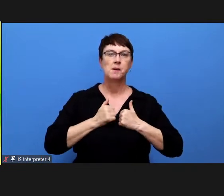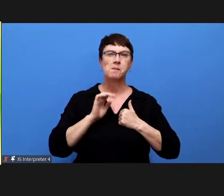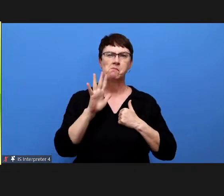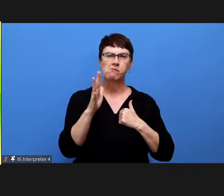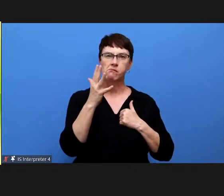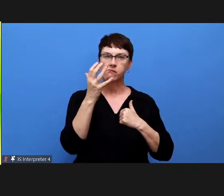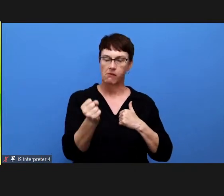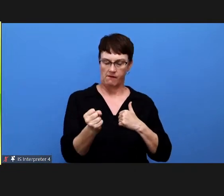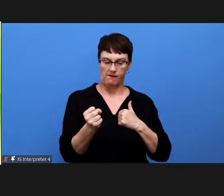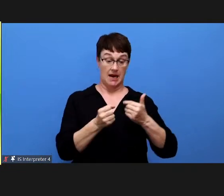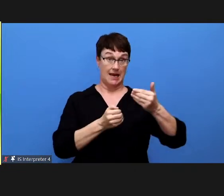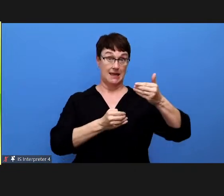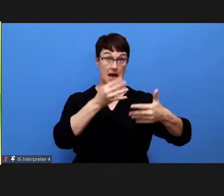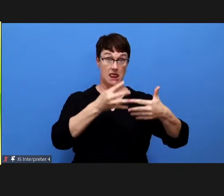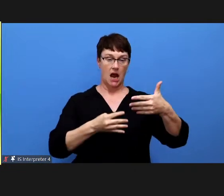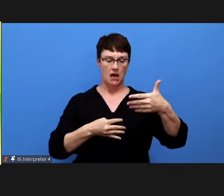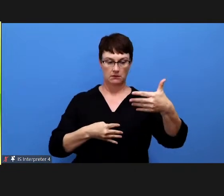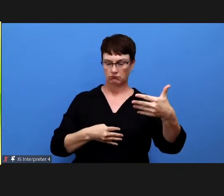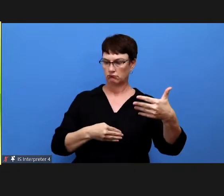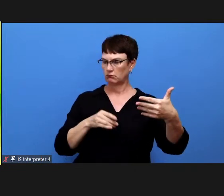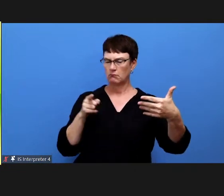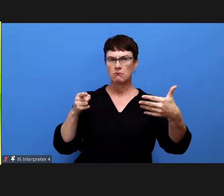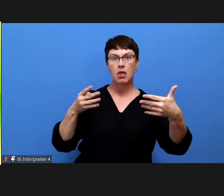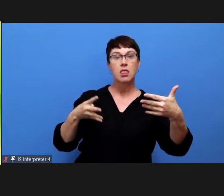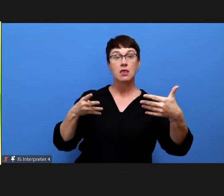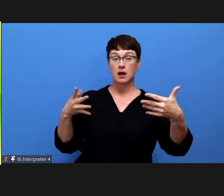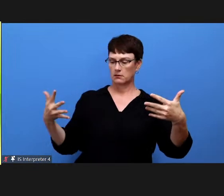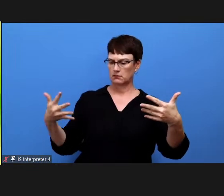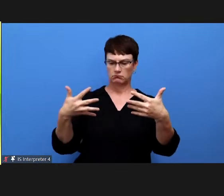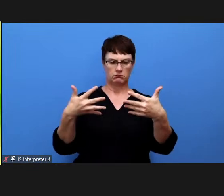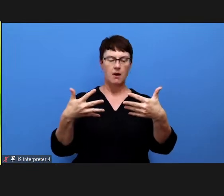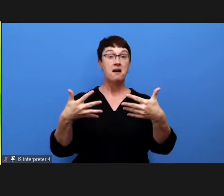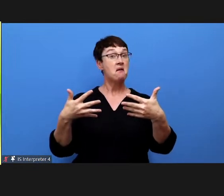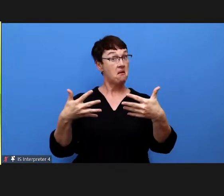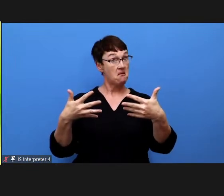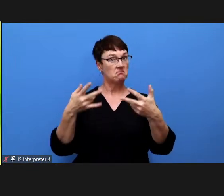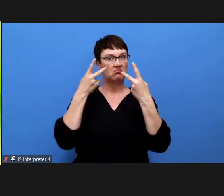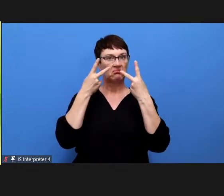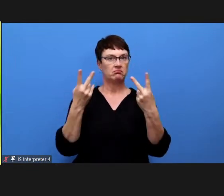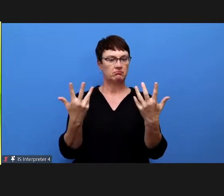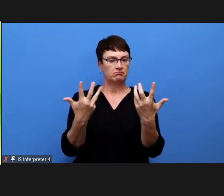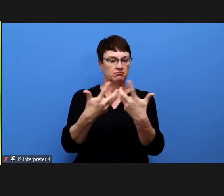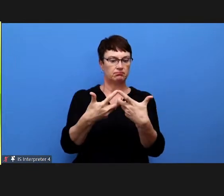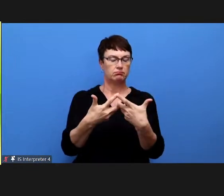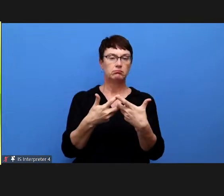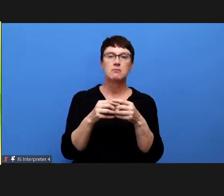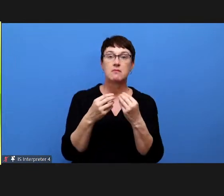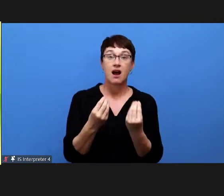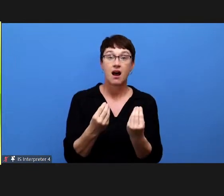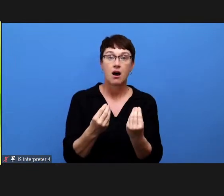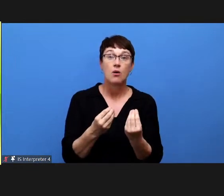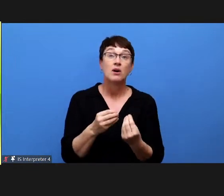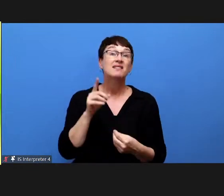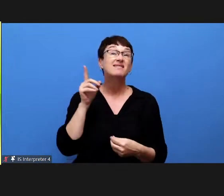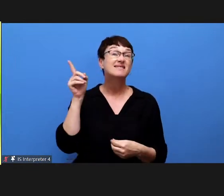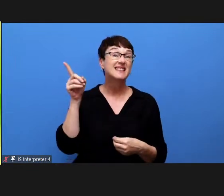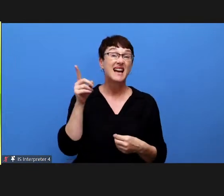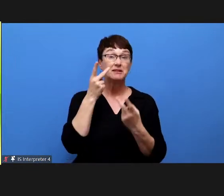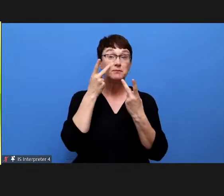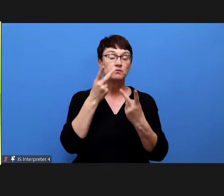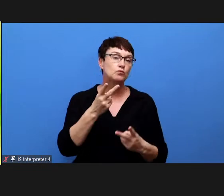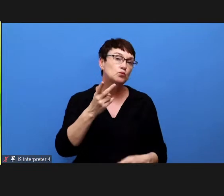especially from the mobile service providers, especially using mobile phone data and mobile